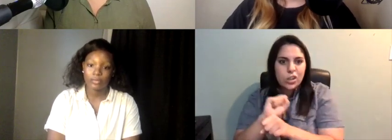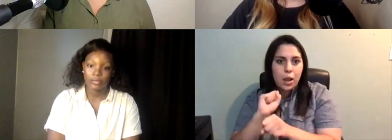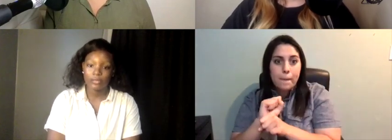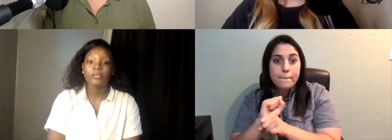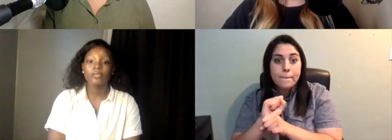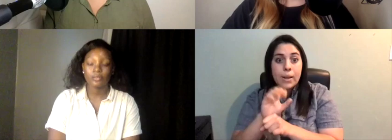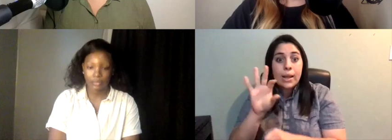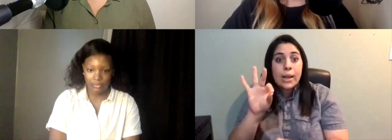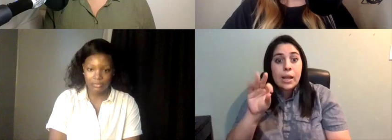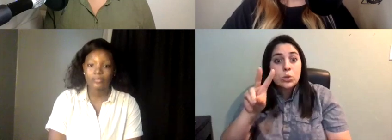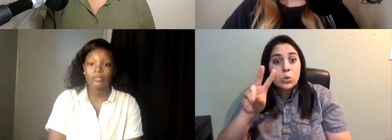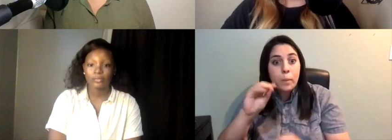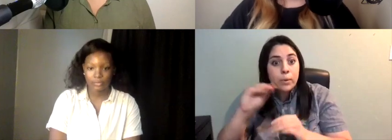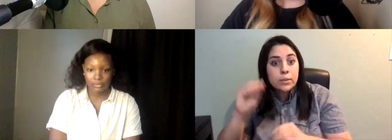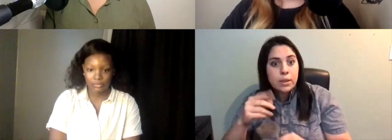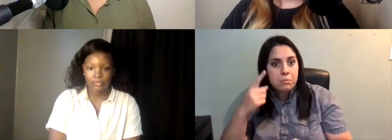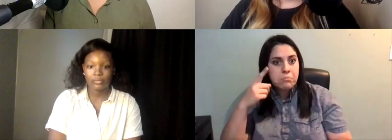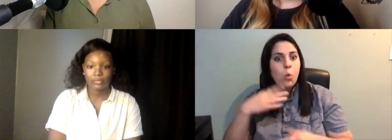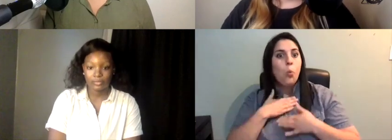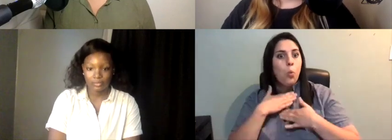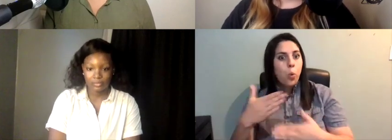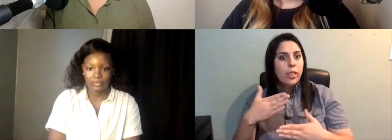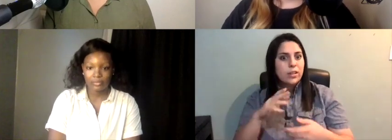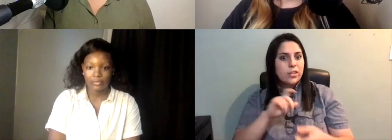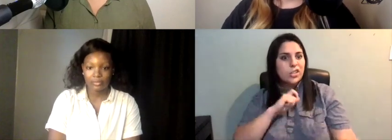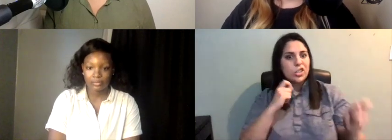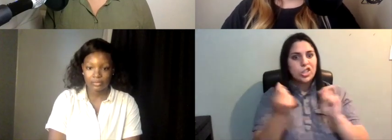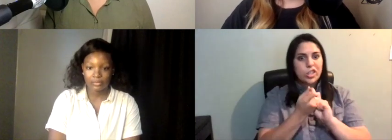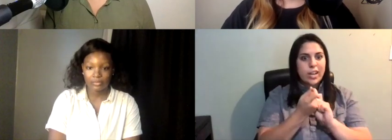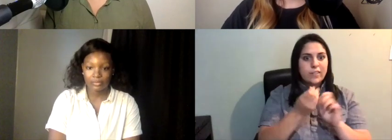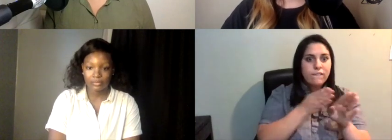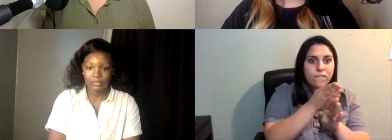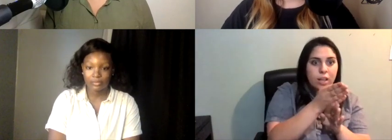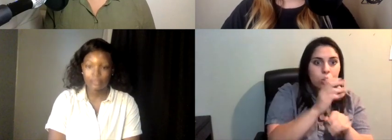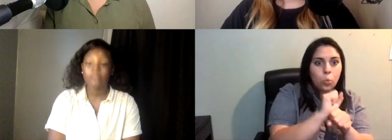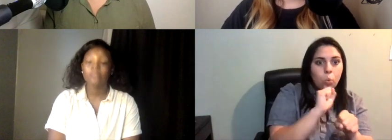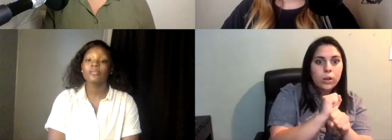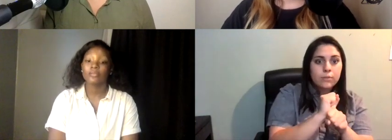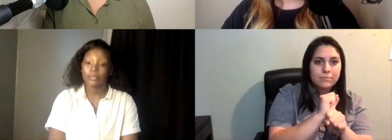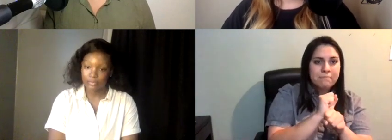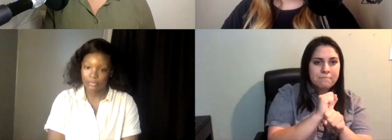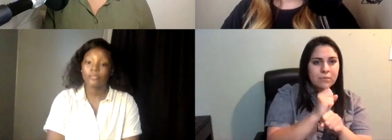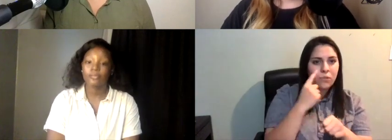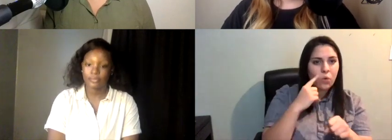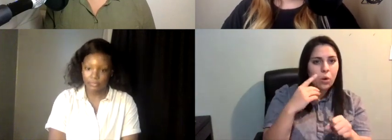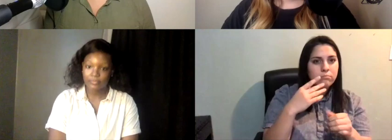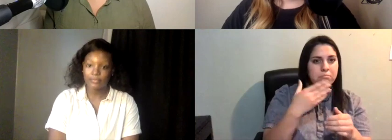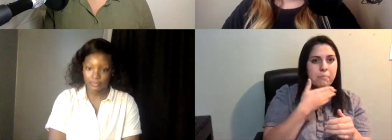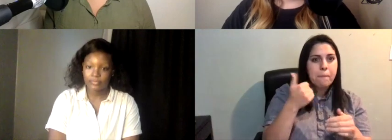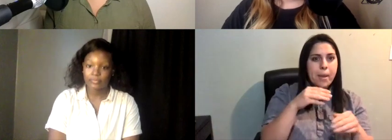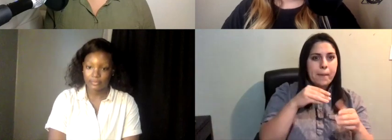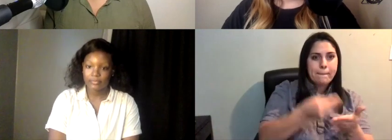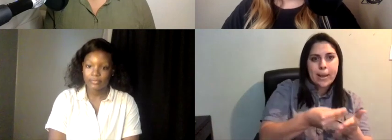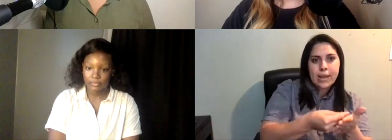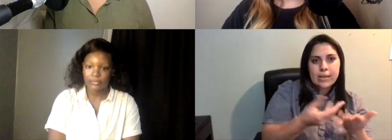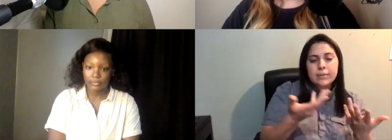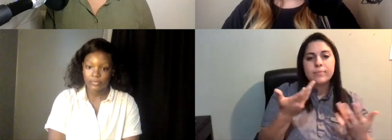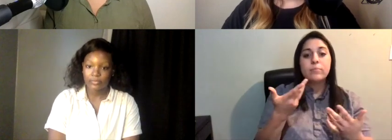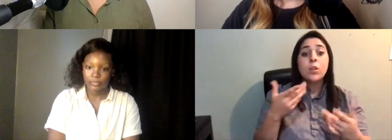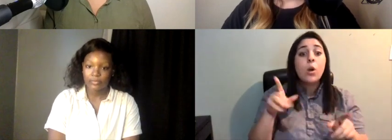to land a new position. And then a recent, this was found from a recent survey from monster.com.